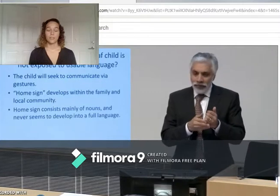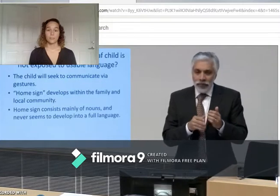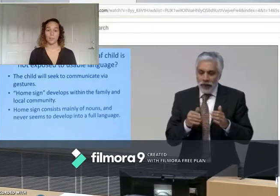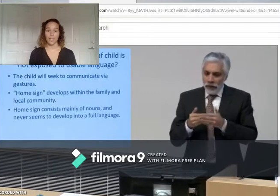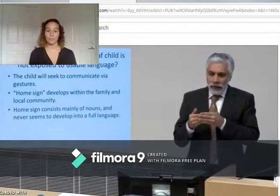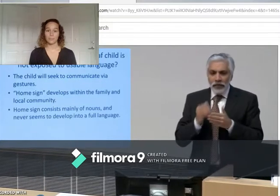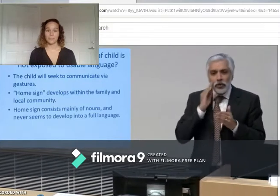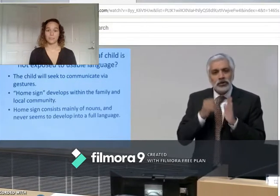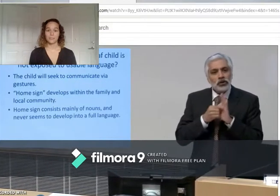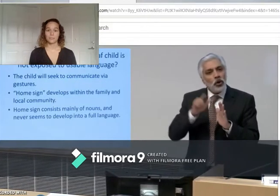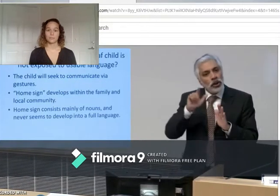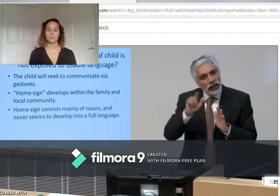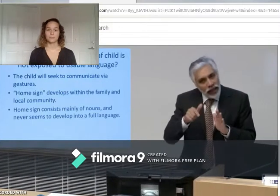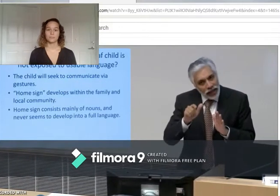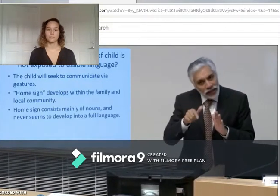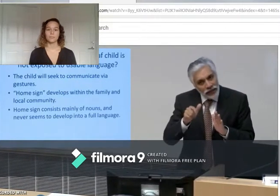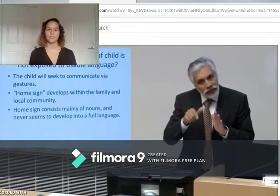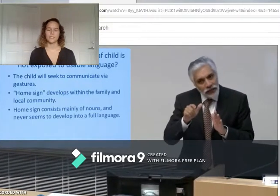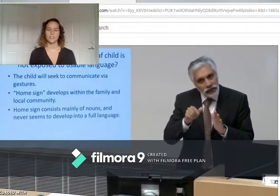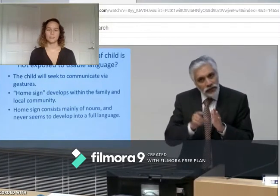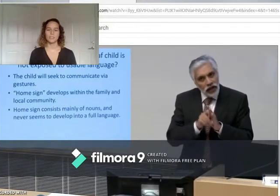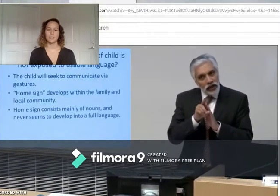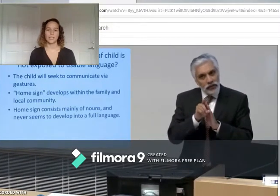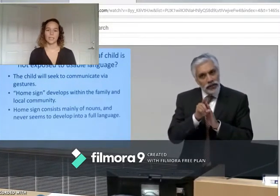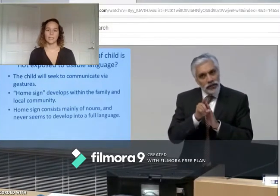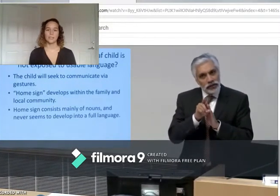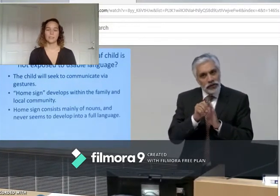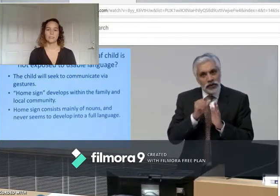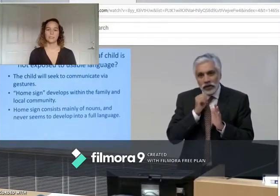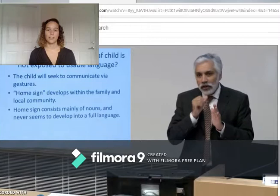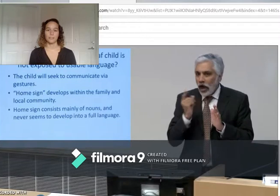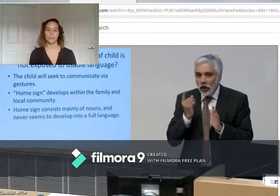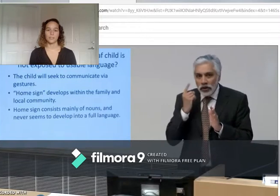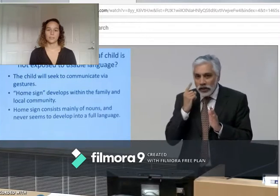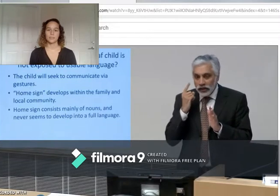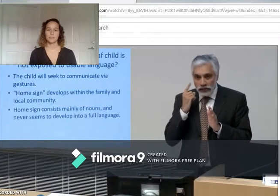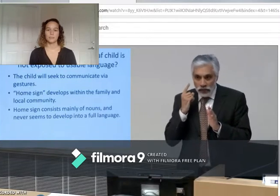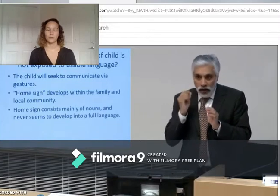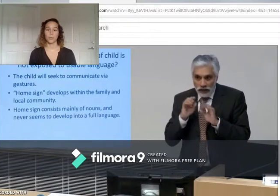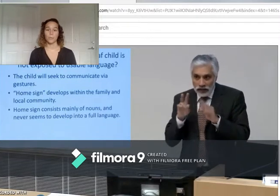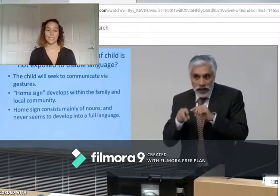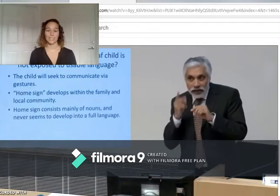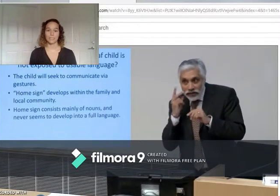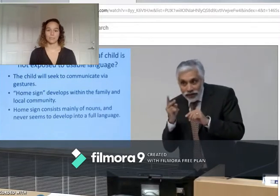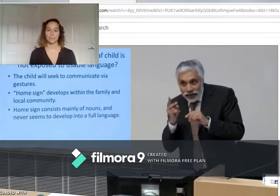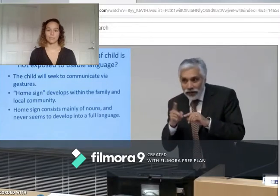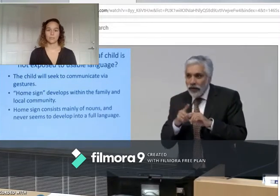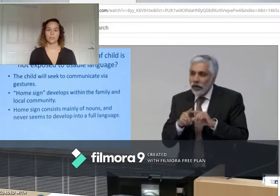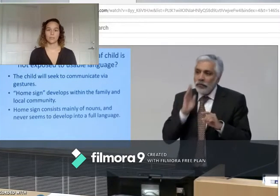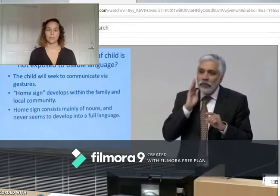If we look at blind babies, they show delayed development for mobility.